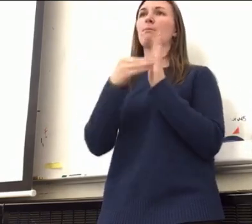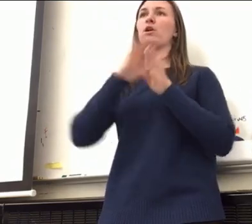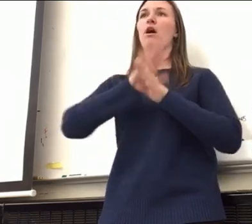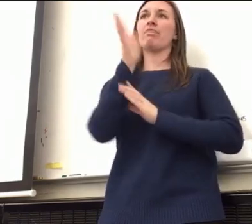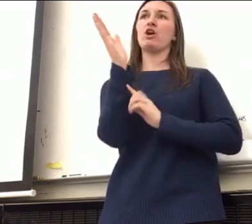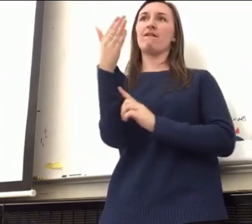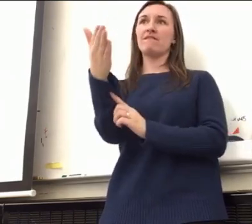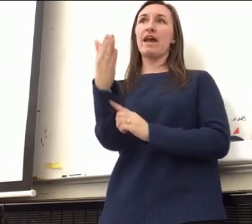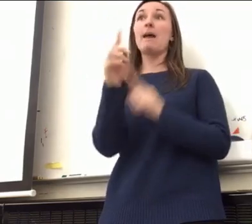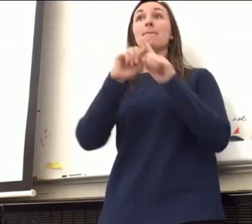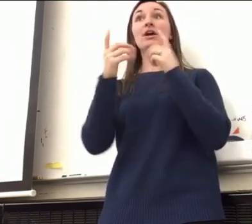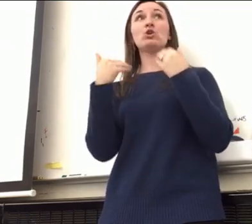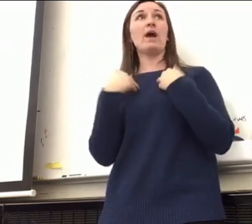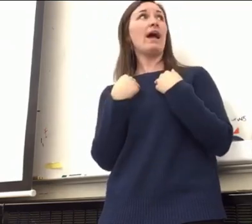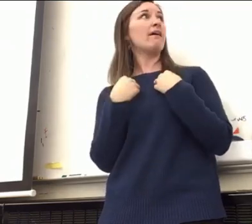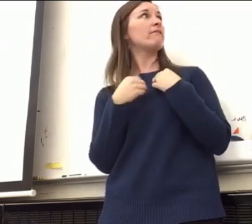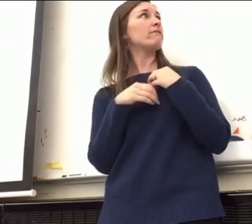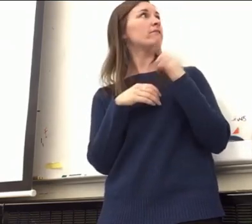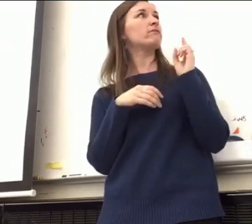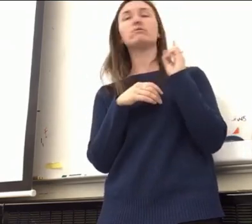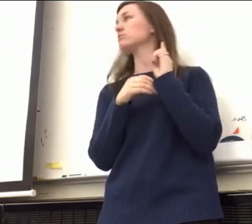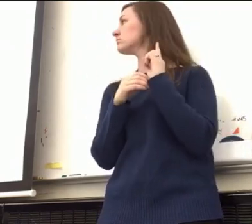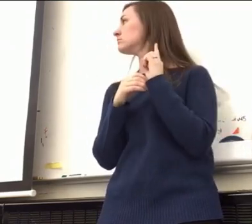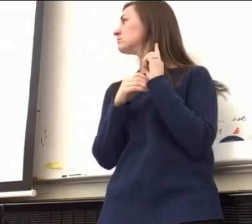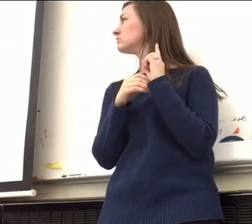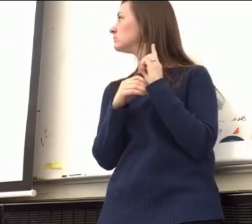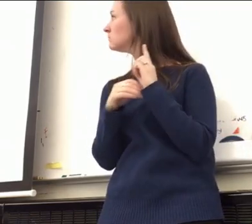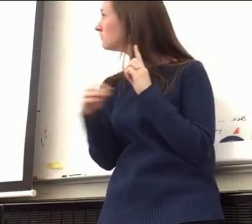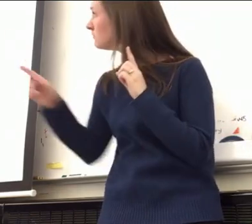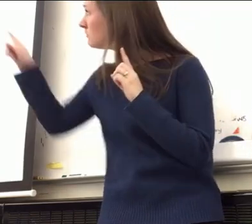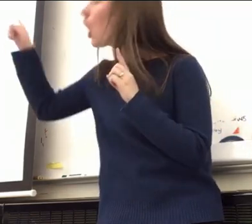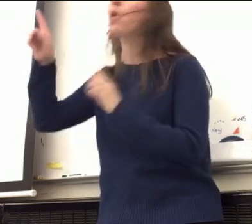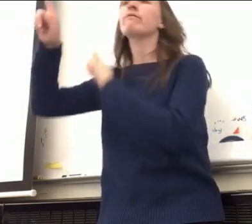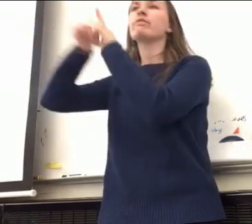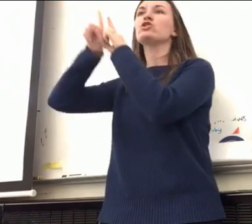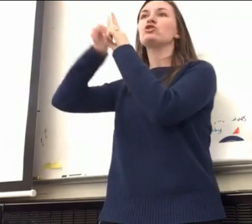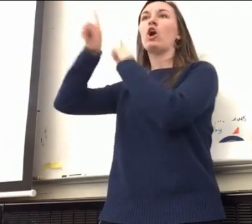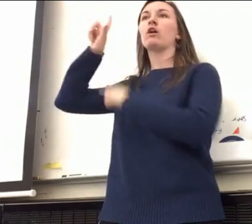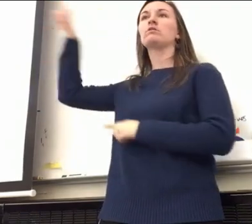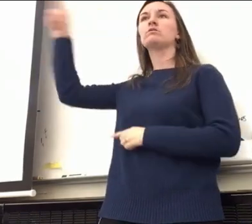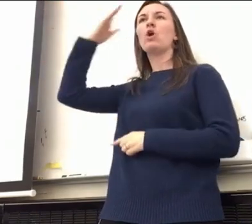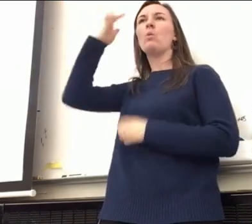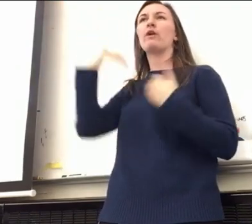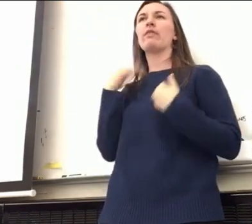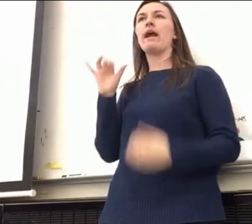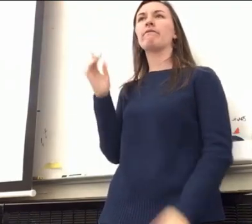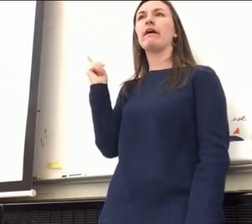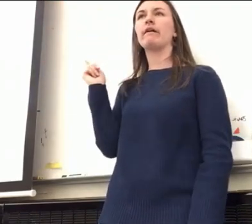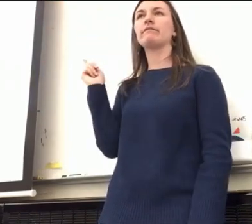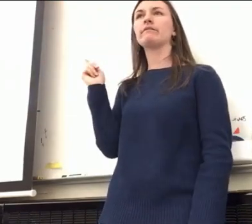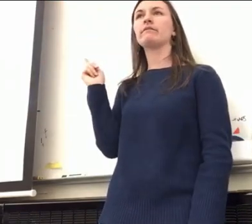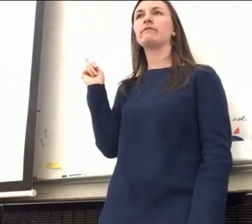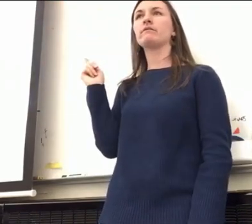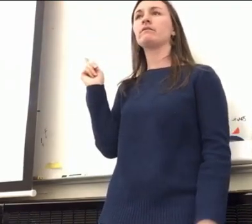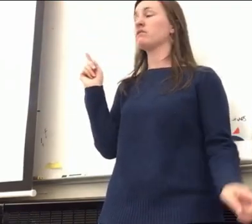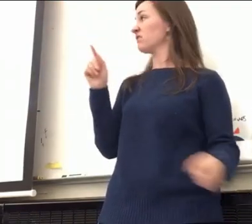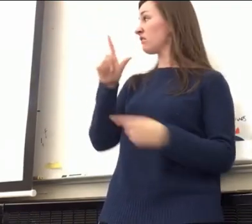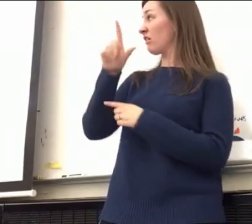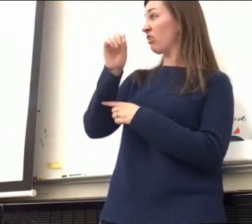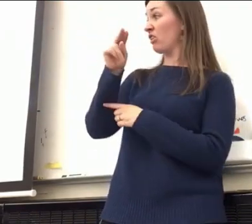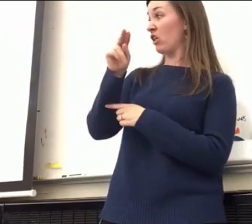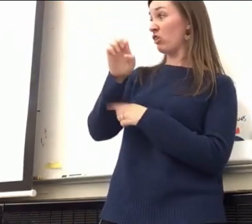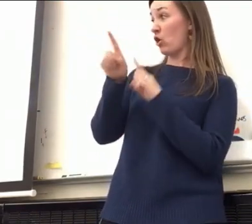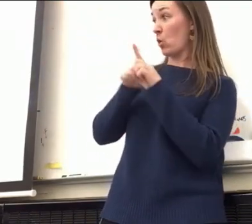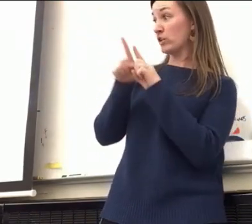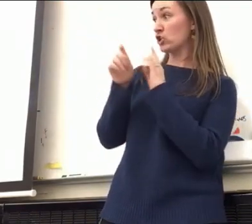have this thing up here, which is kind of like this weird star. Why would they have a star? Well, here's... What?